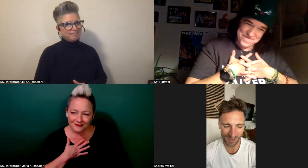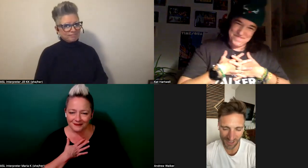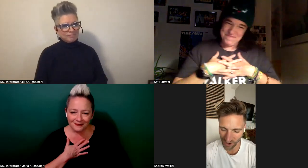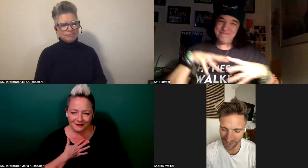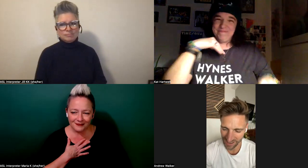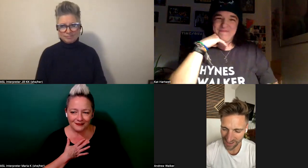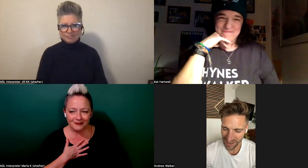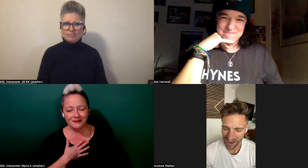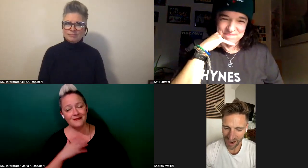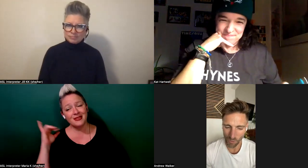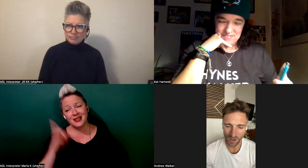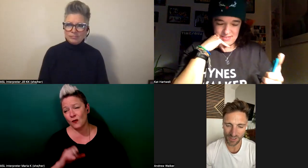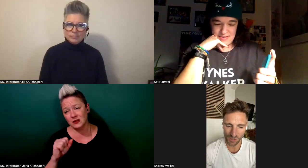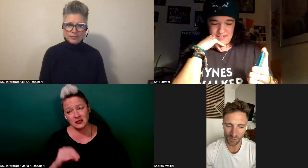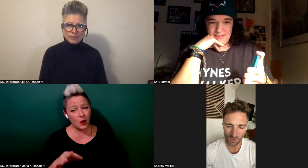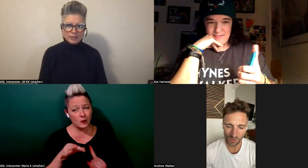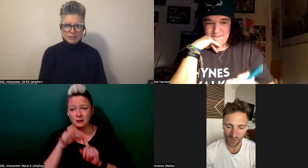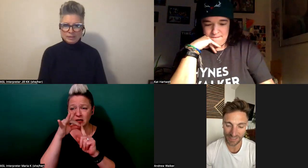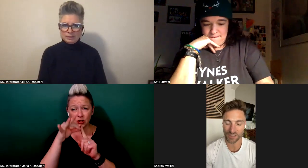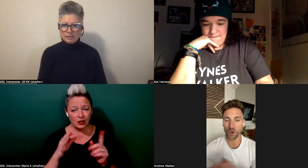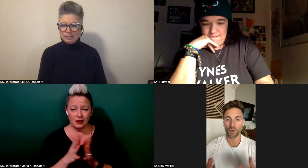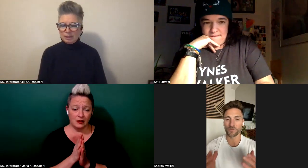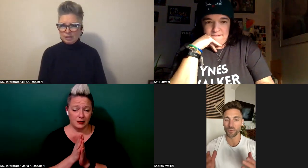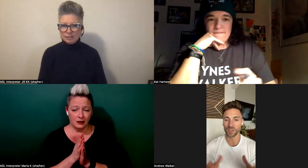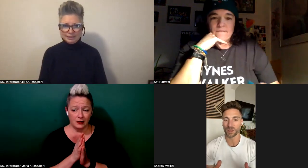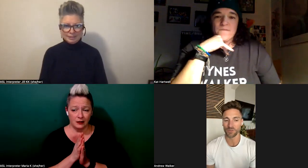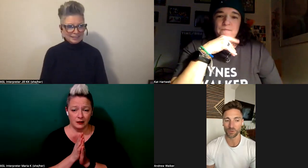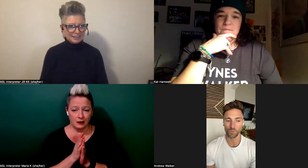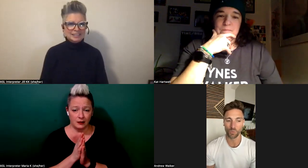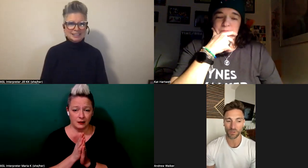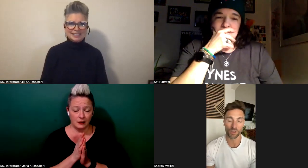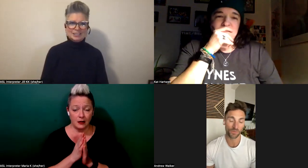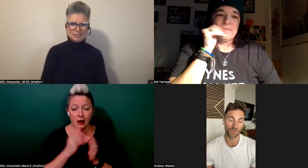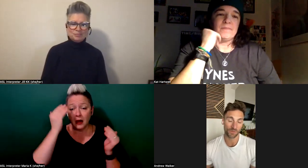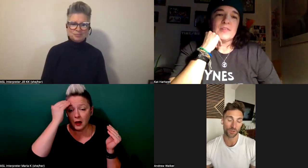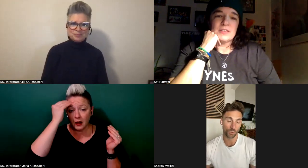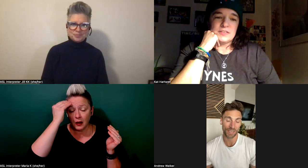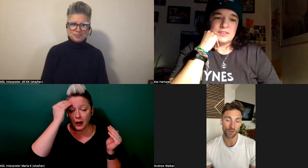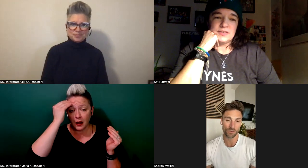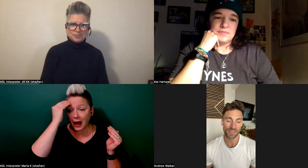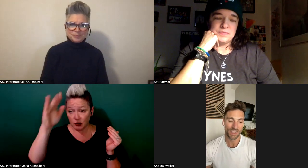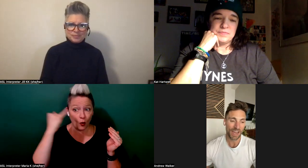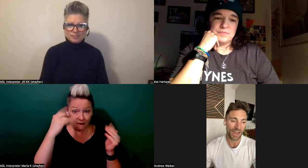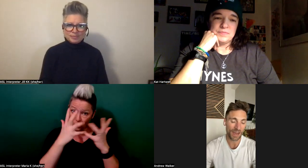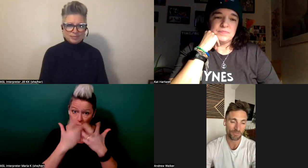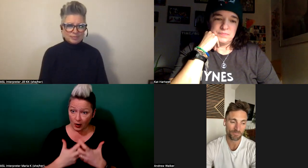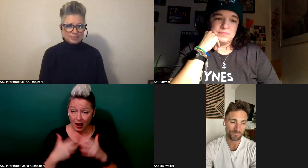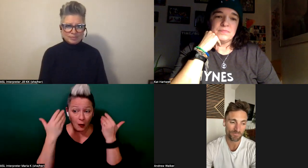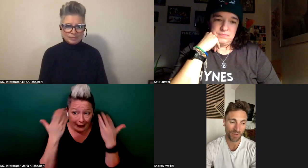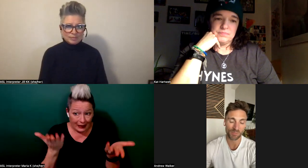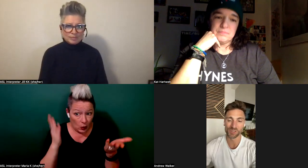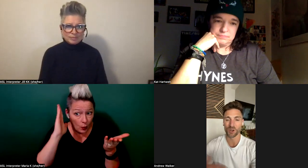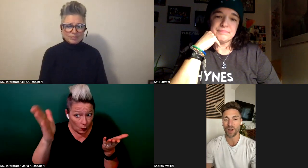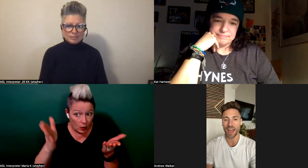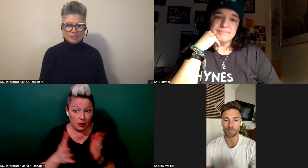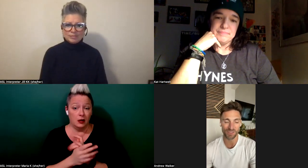special. I wanted to. I didn't know if it could work out.